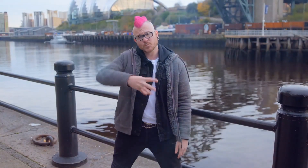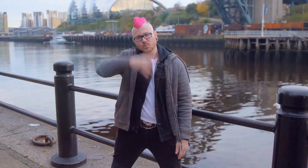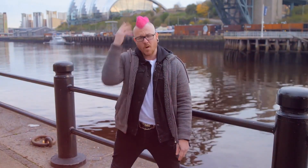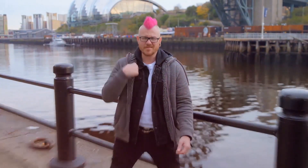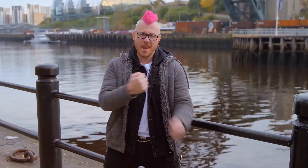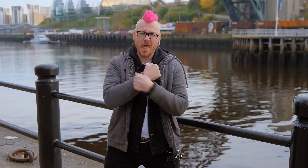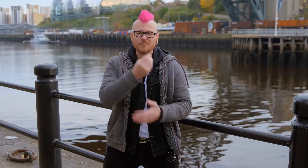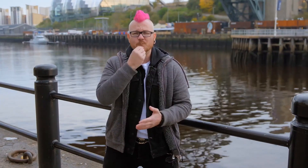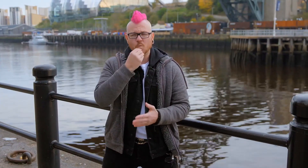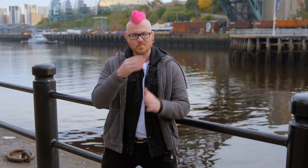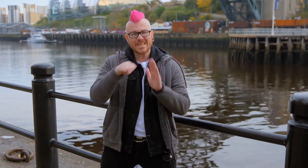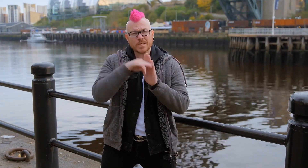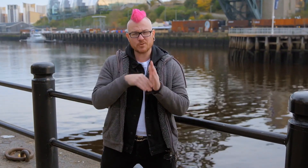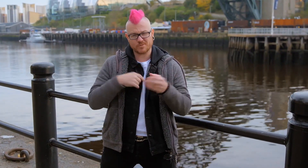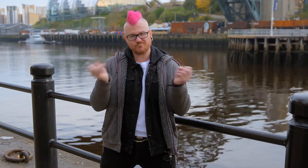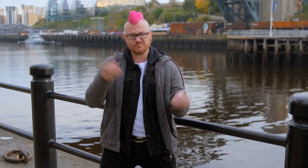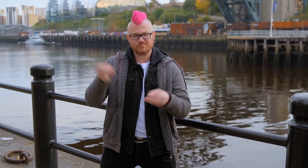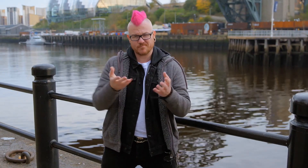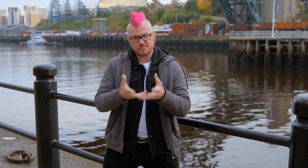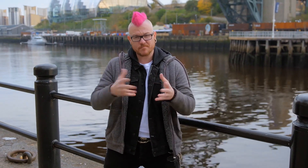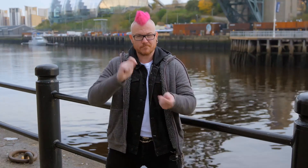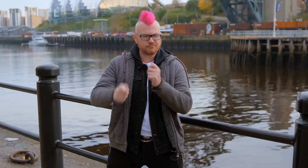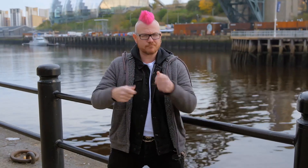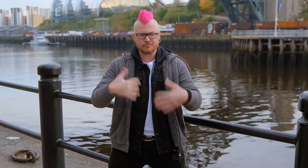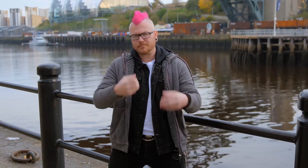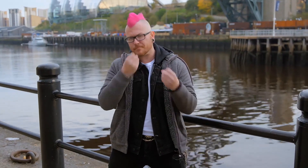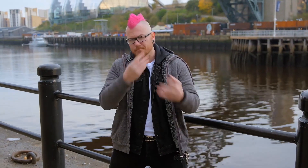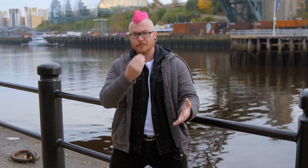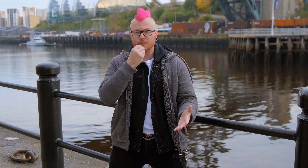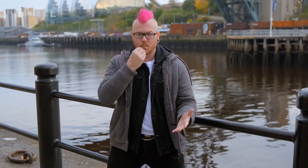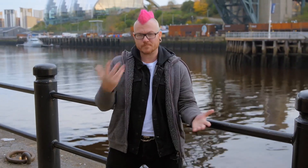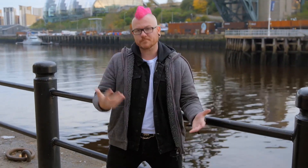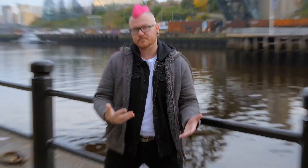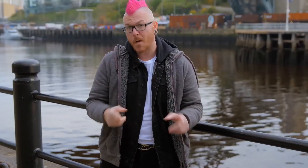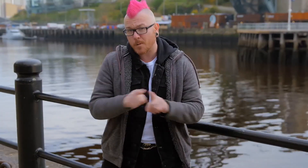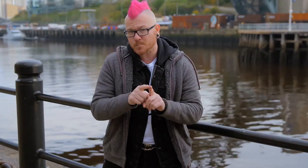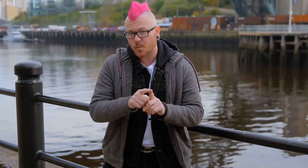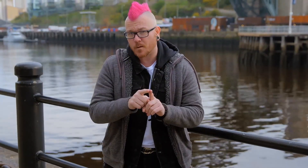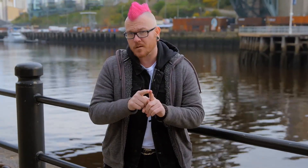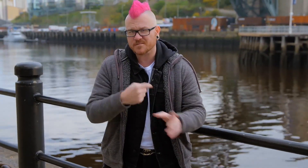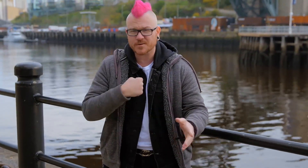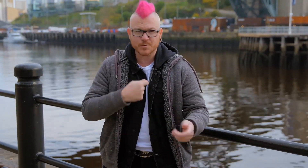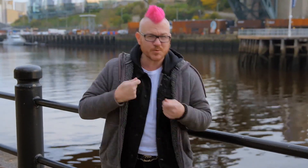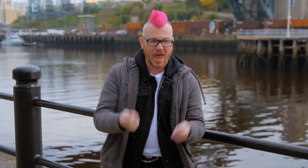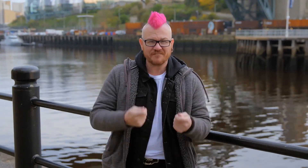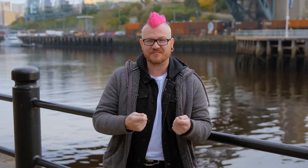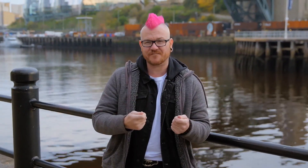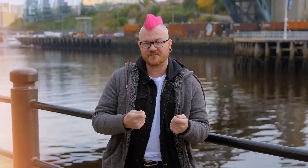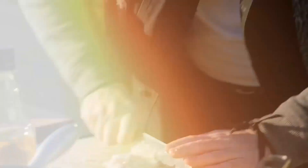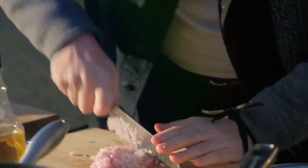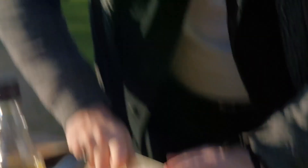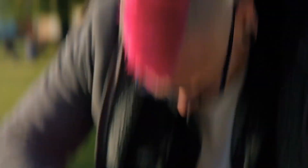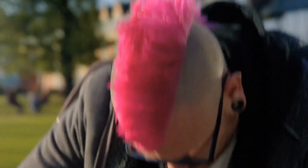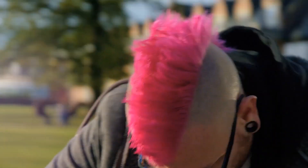I'm Scott, food lover, ingredients junkie, cuisine connoisseur, and also a chef.